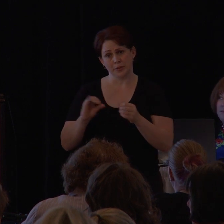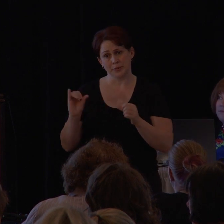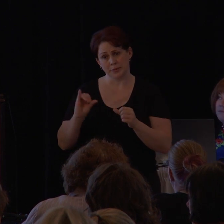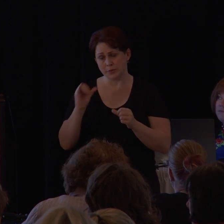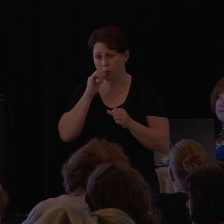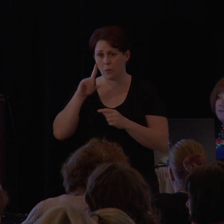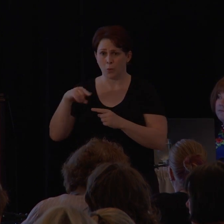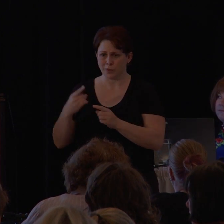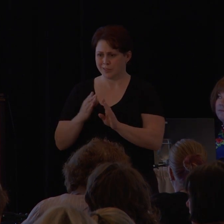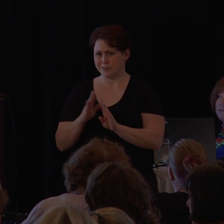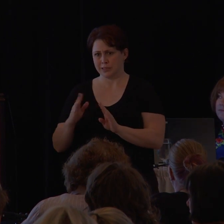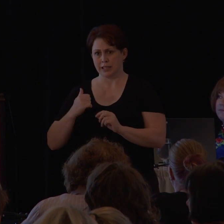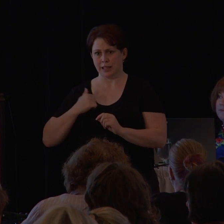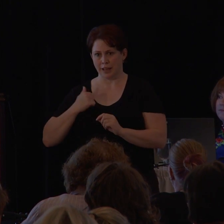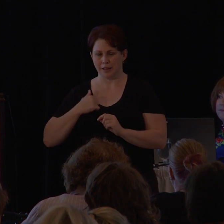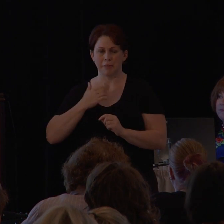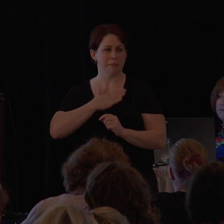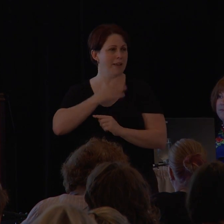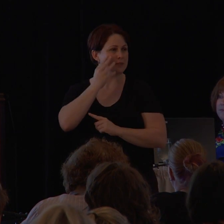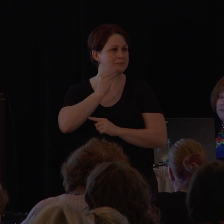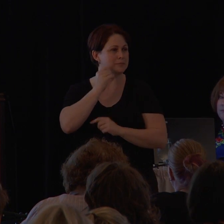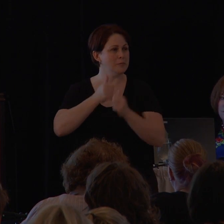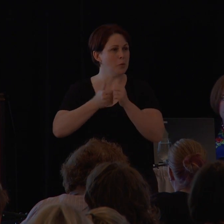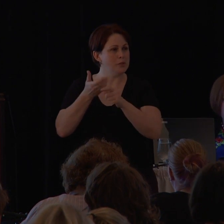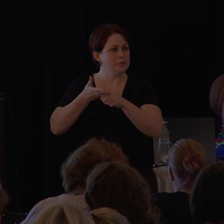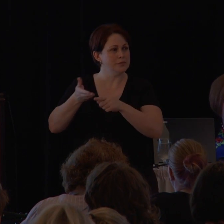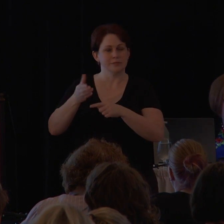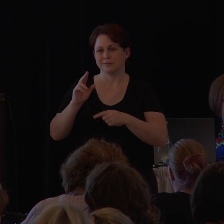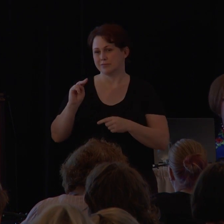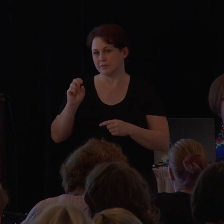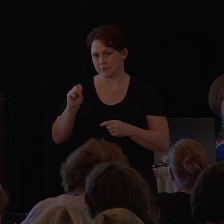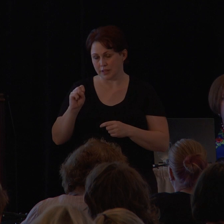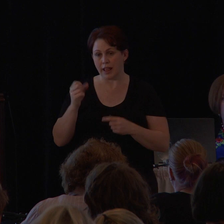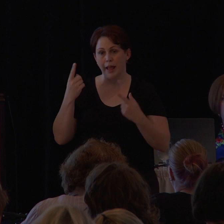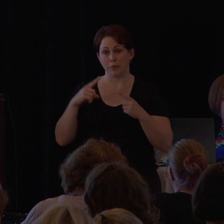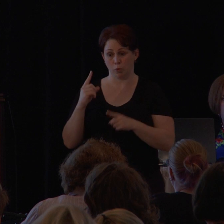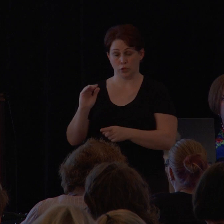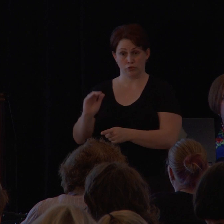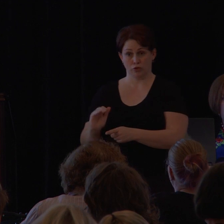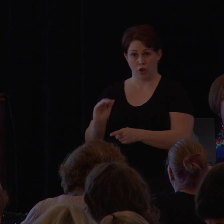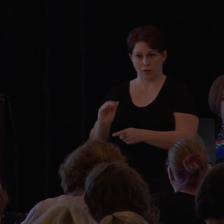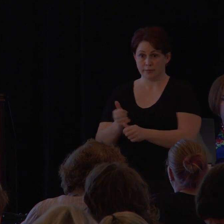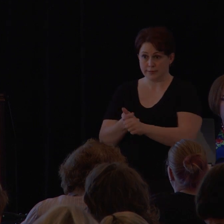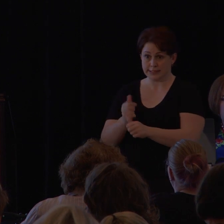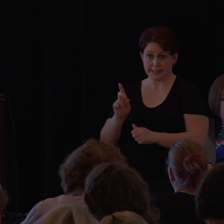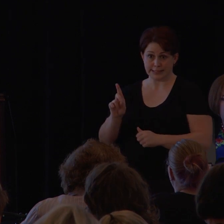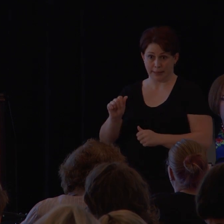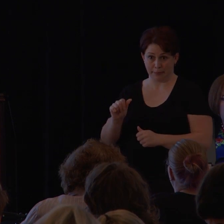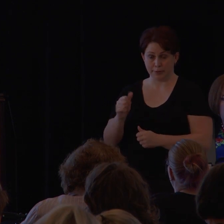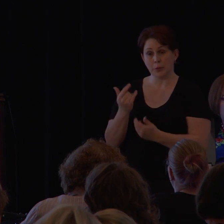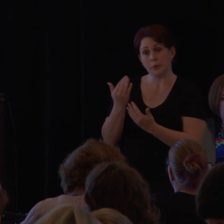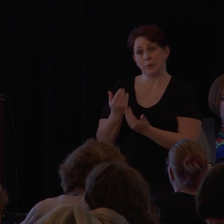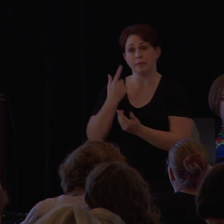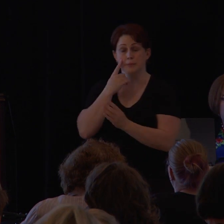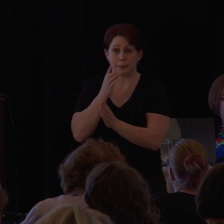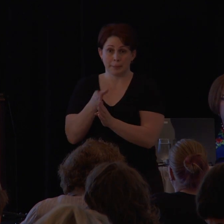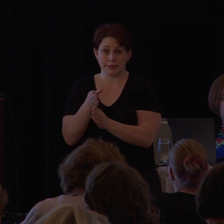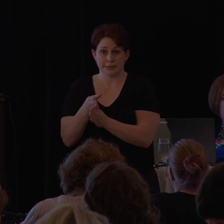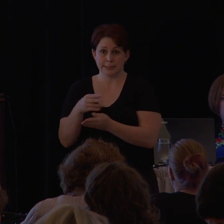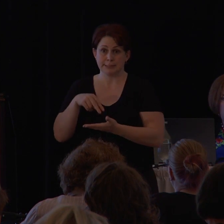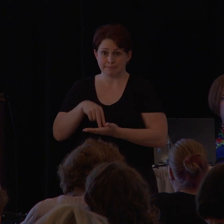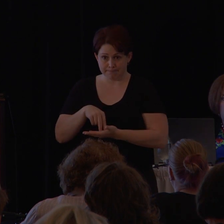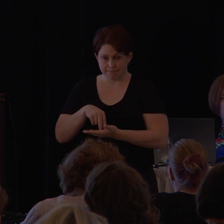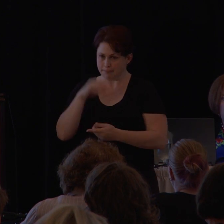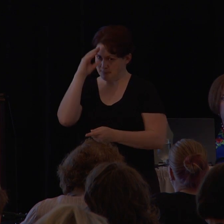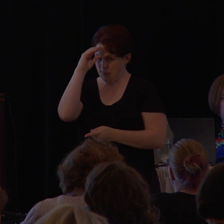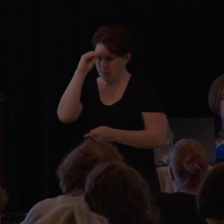well, but I know more about Nova Scotia, where a disabled child actually was at a bus stop, and he